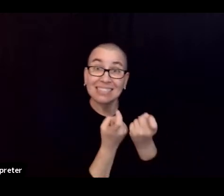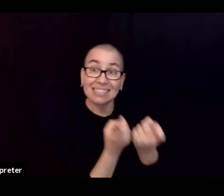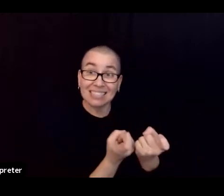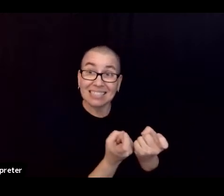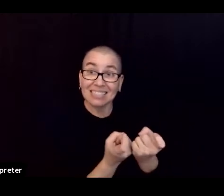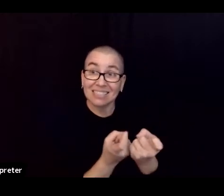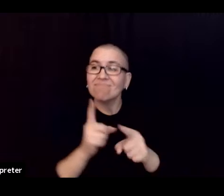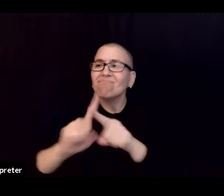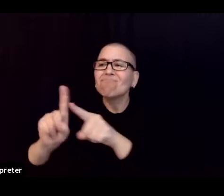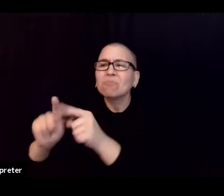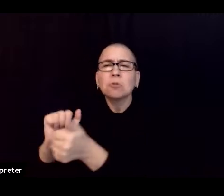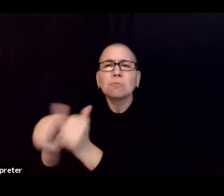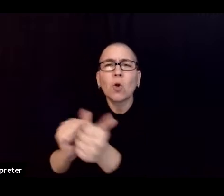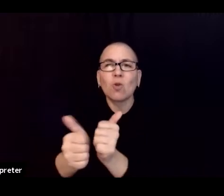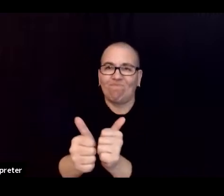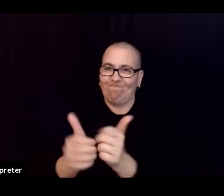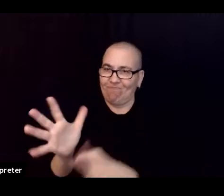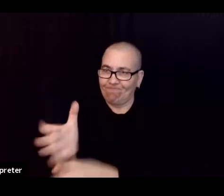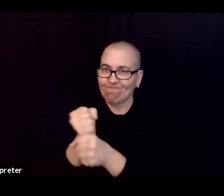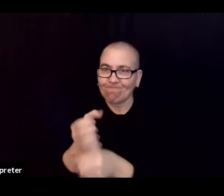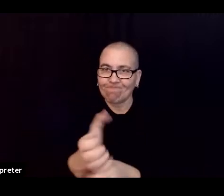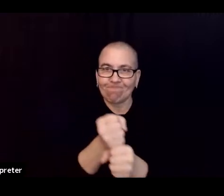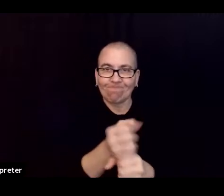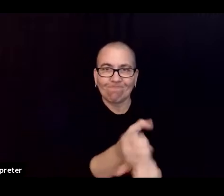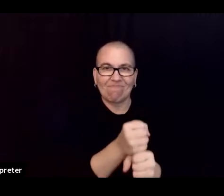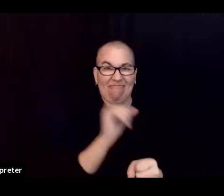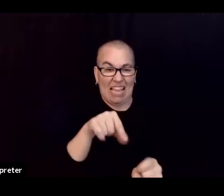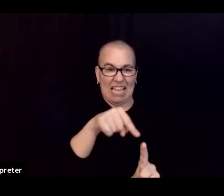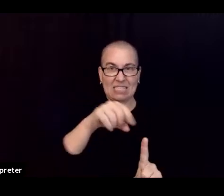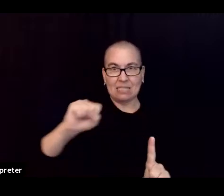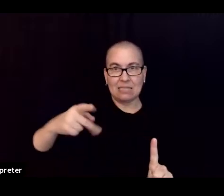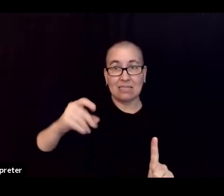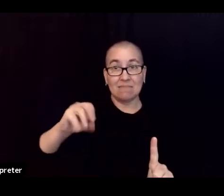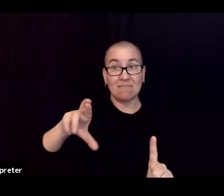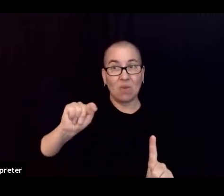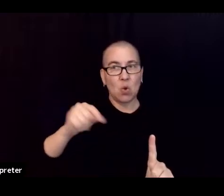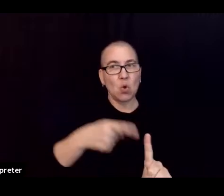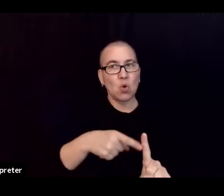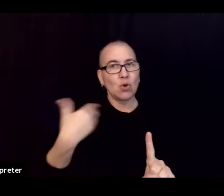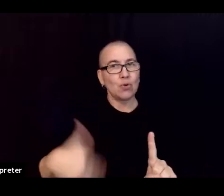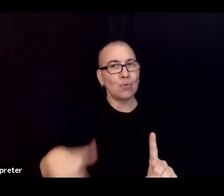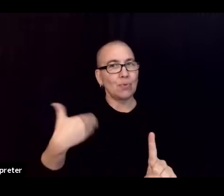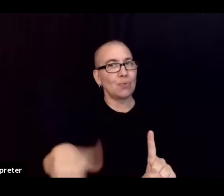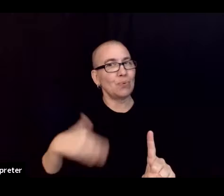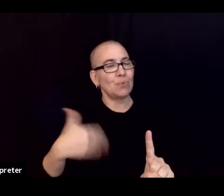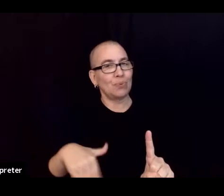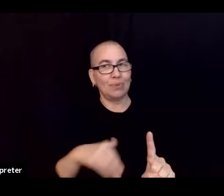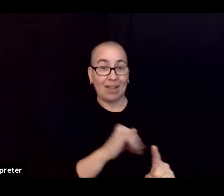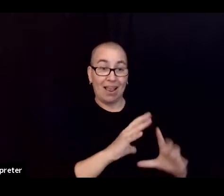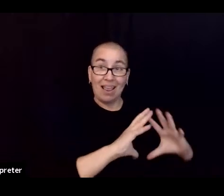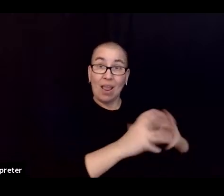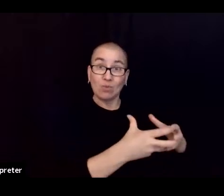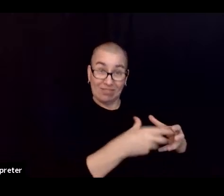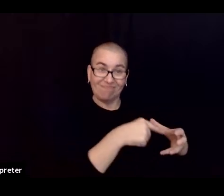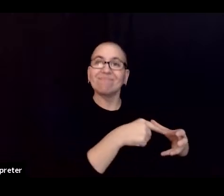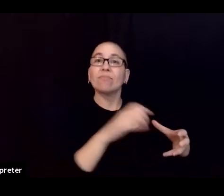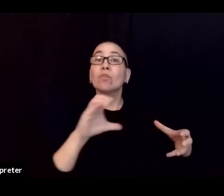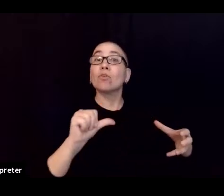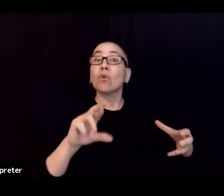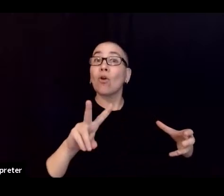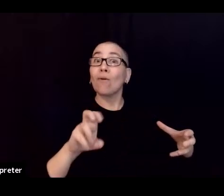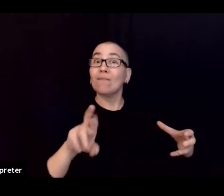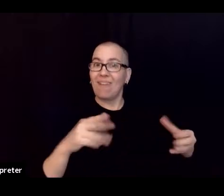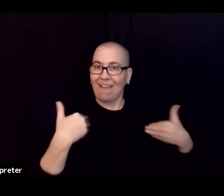addition, we have seen increases in cases in Carver County gyms and fitness centers, with many of the cases linked to